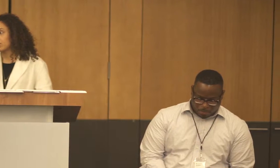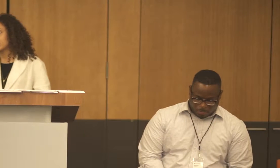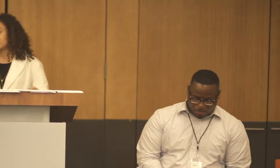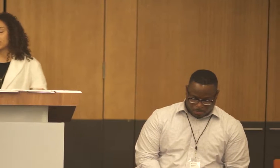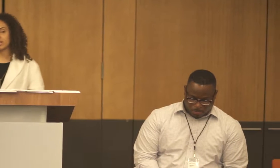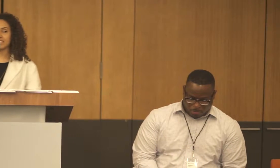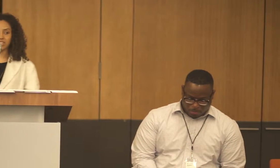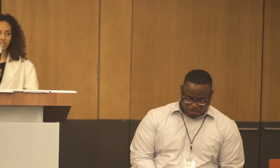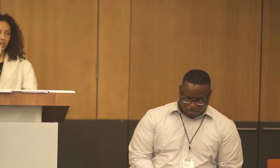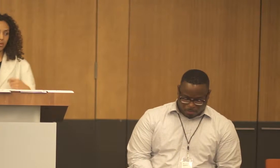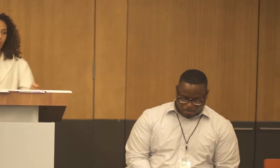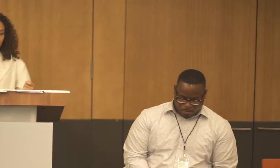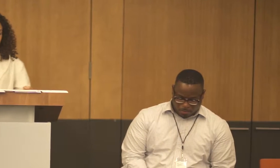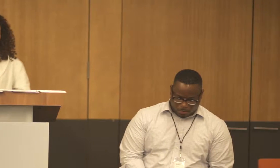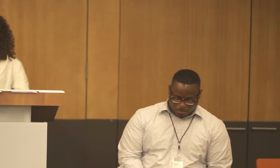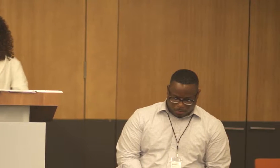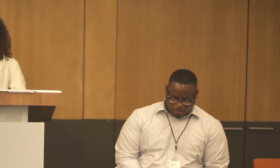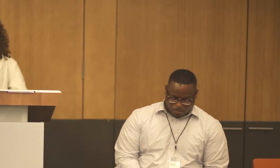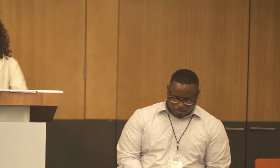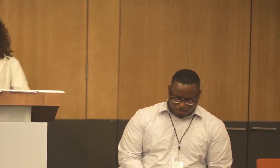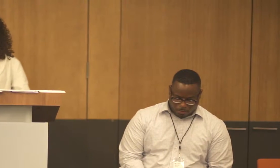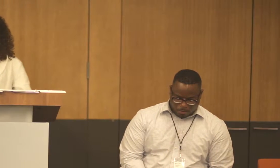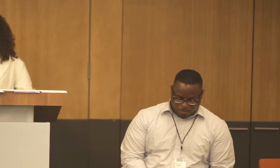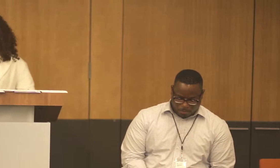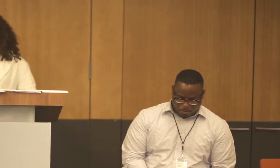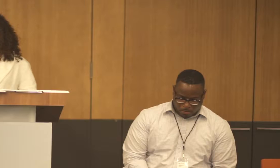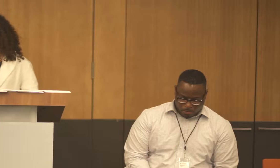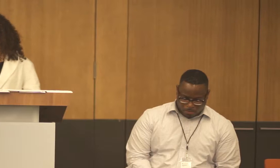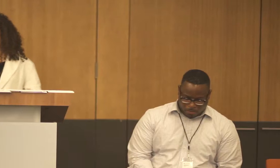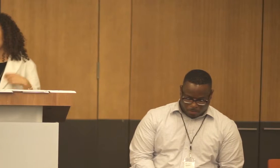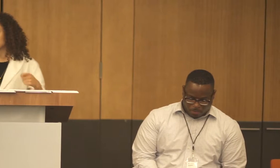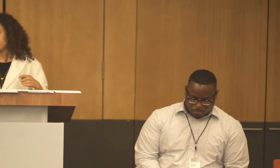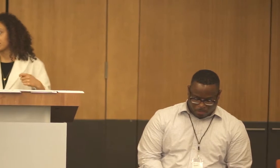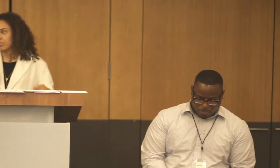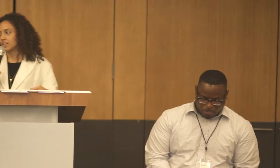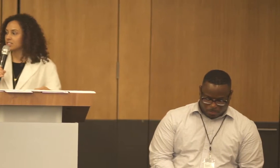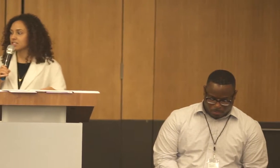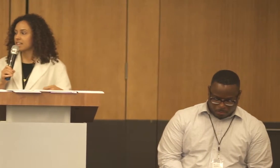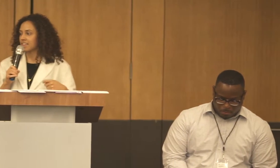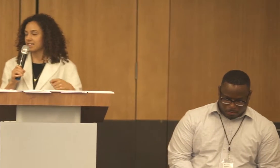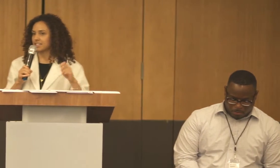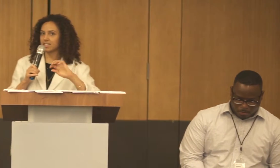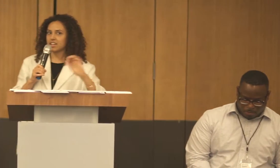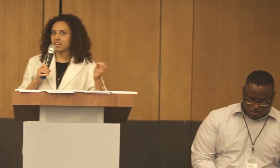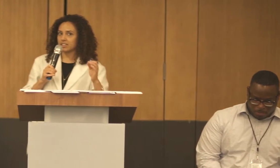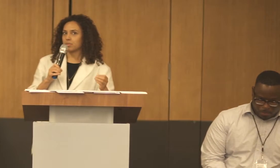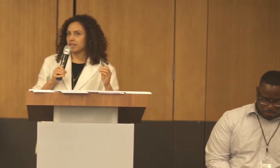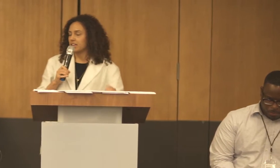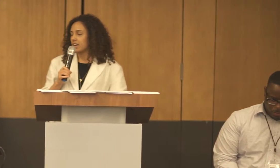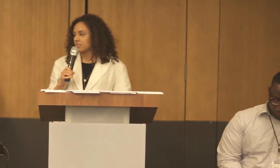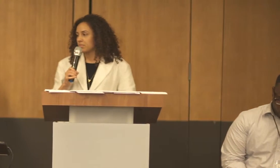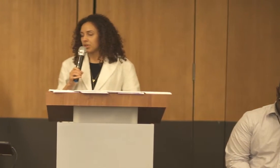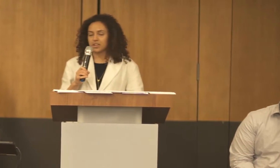with the goals of your organization so that you're both going to get the value out of the relationship that you want? Can you kind of walk us through what that process looks like? I think that's a